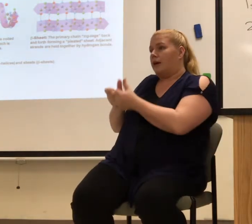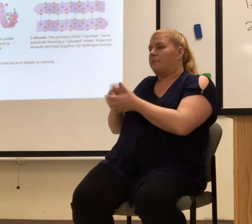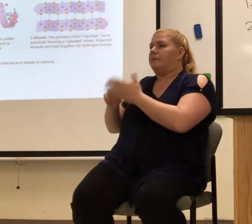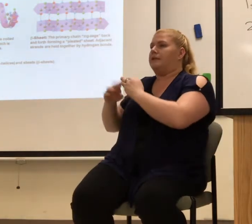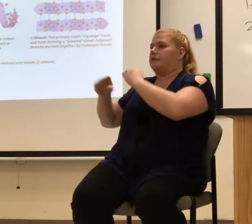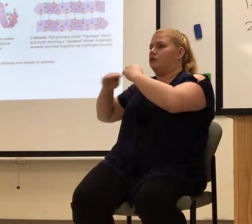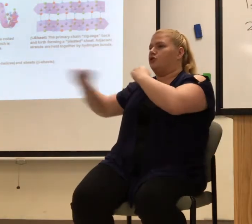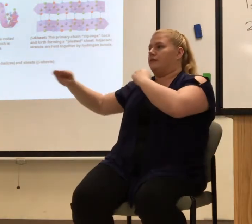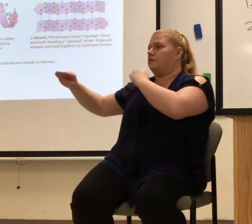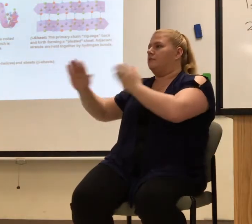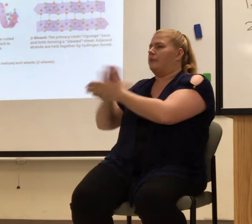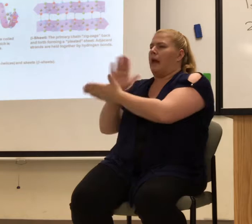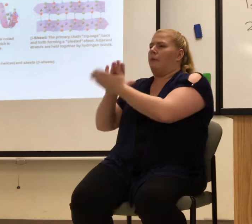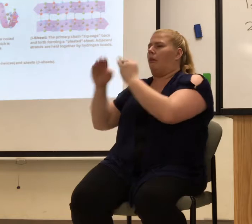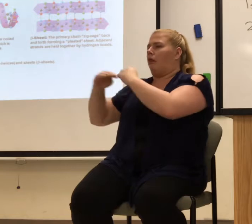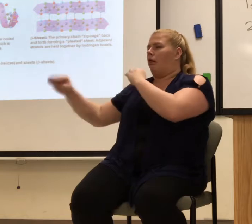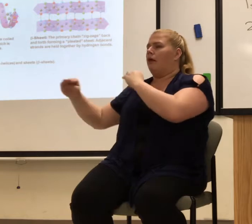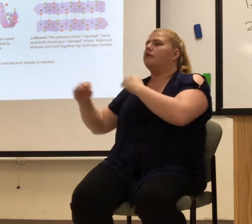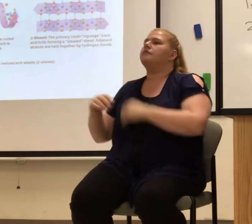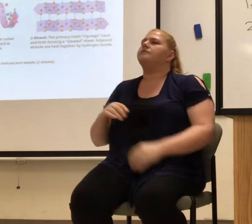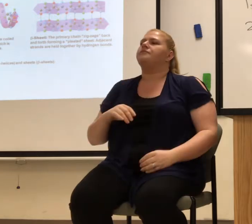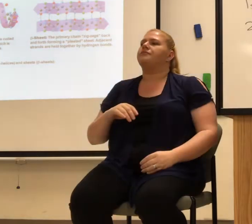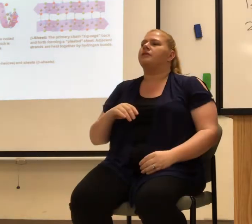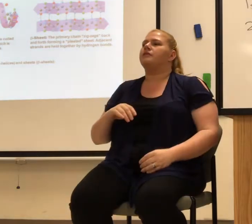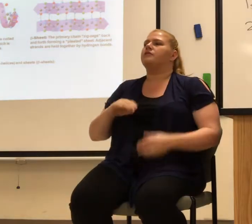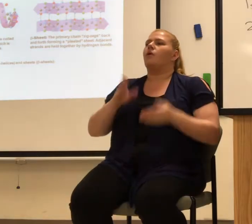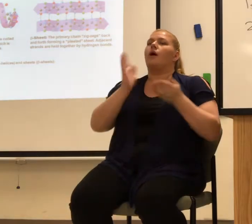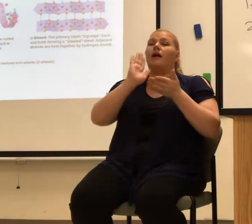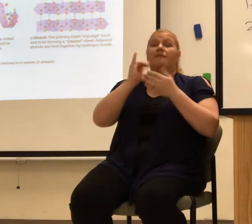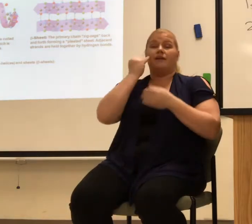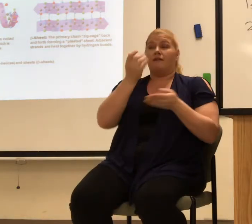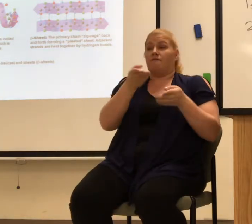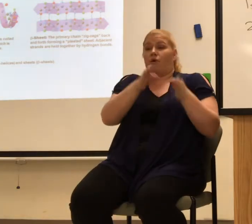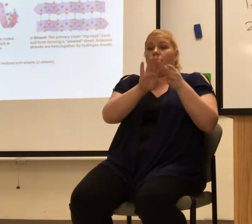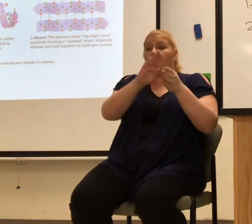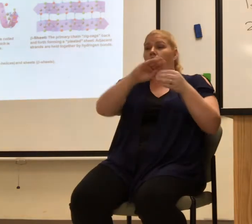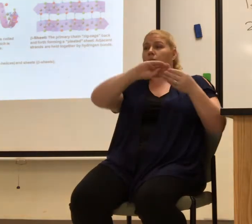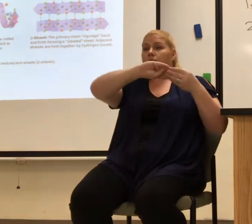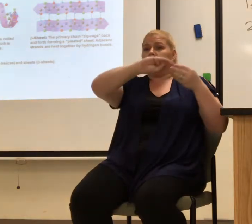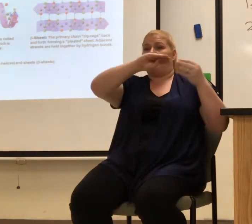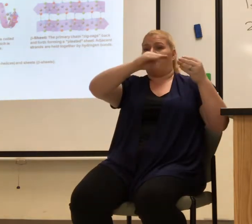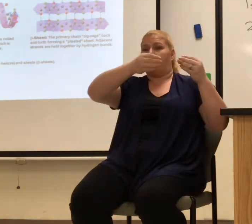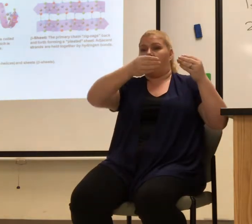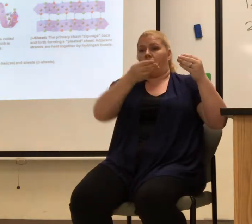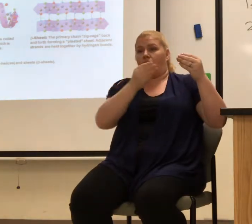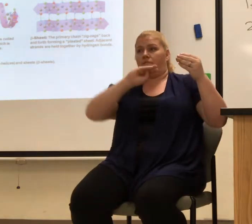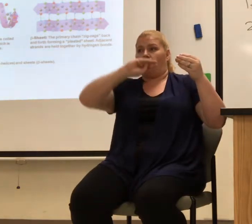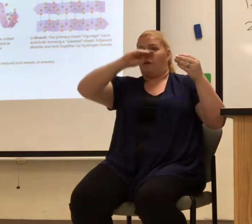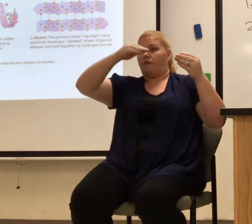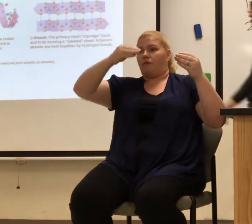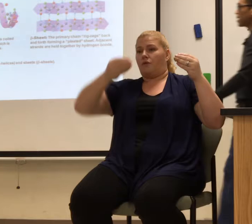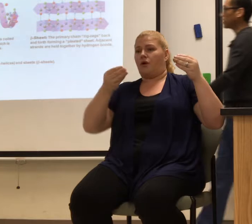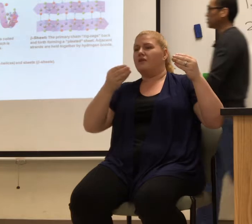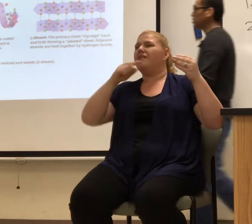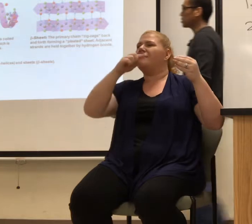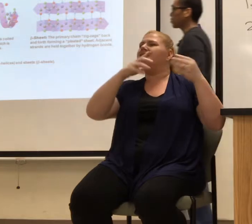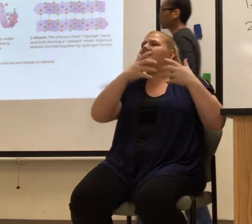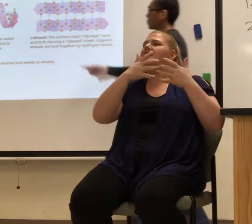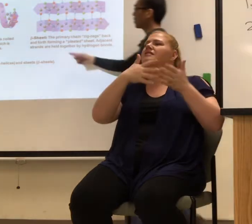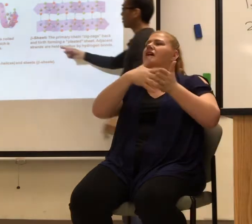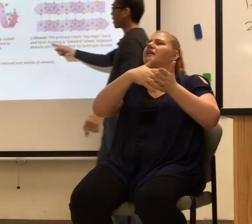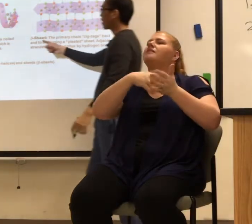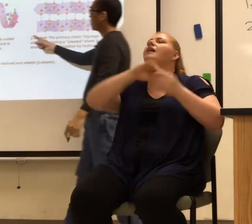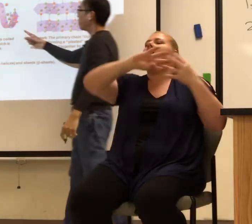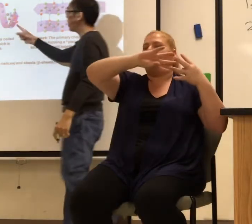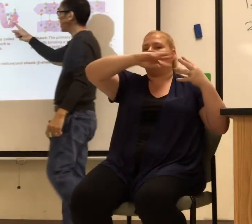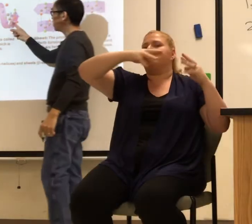It's like the helices, they kind of fold in a way in a helix. And there's kind of weak bonding between the amino acids in this